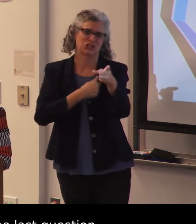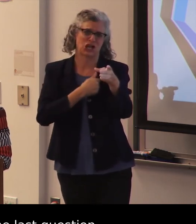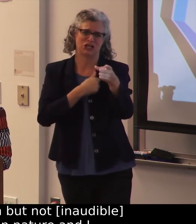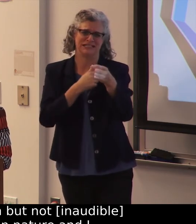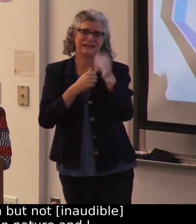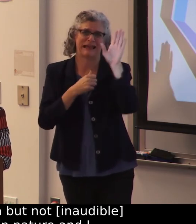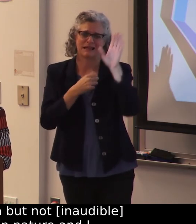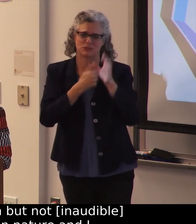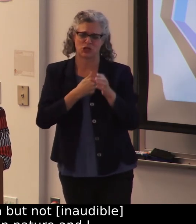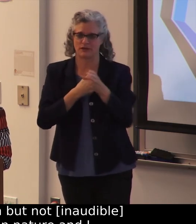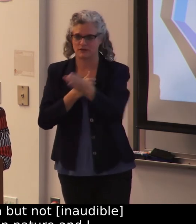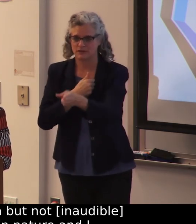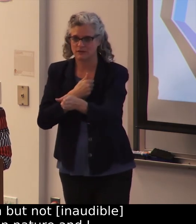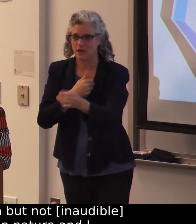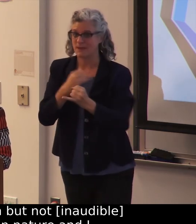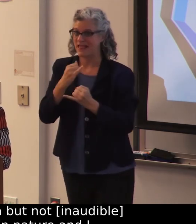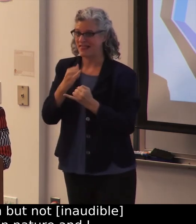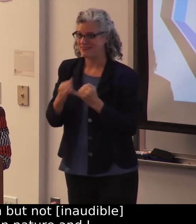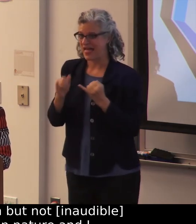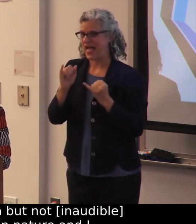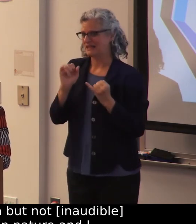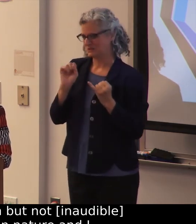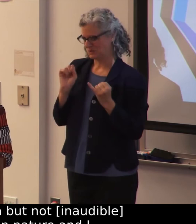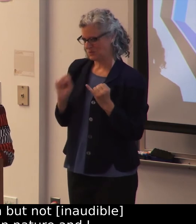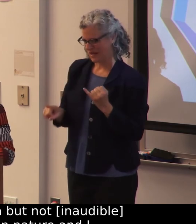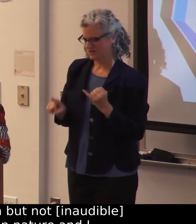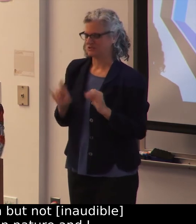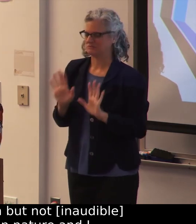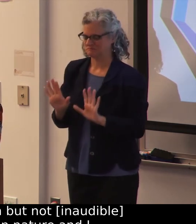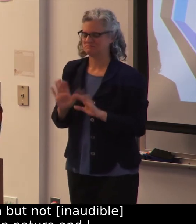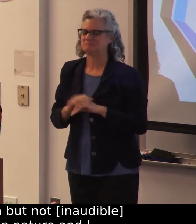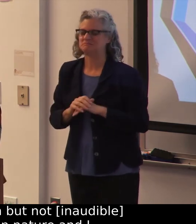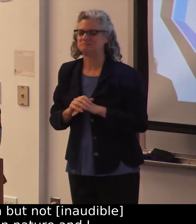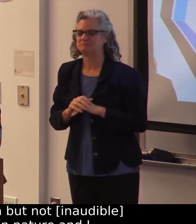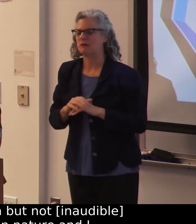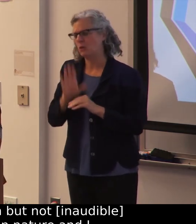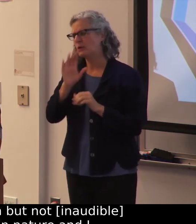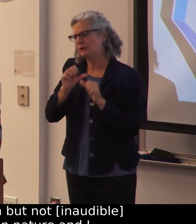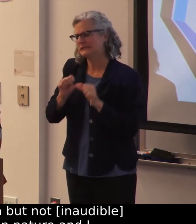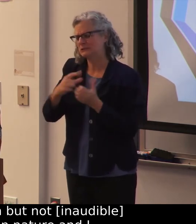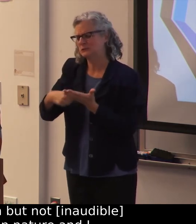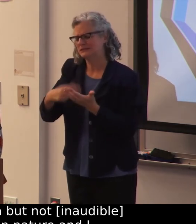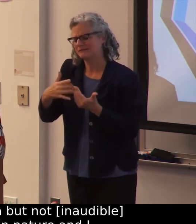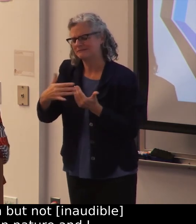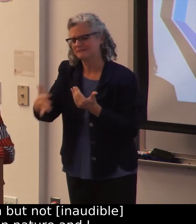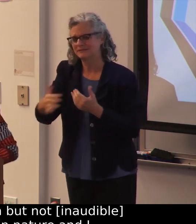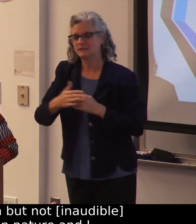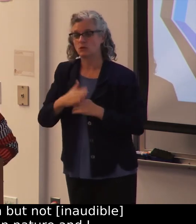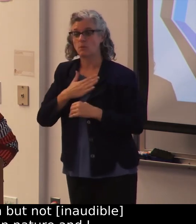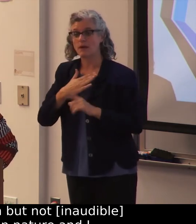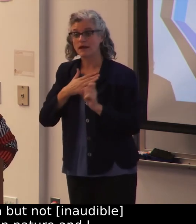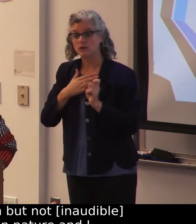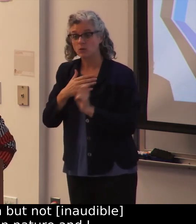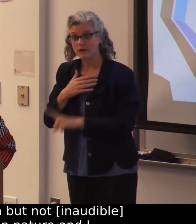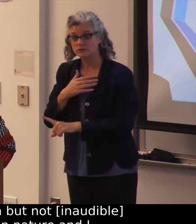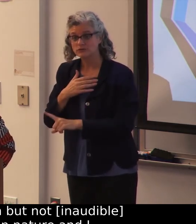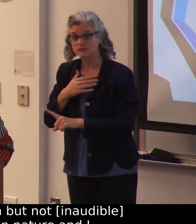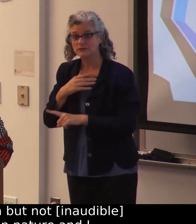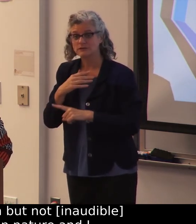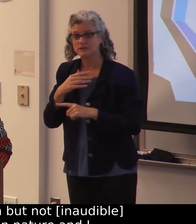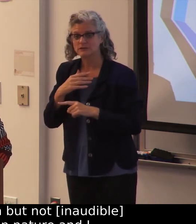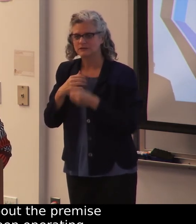Last question, but not the last word. Ah. Okay. My question is a bit theoretical in nature, and I just wanted to ask